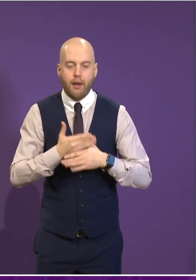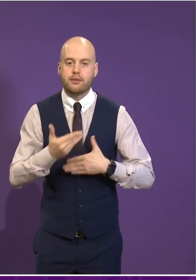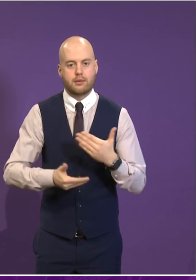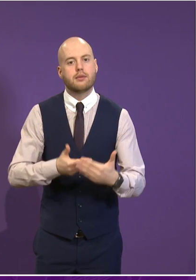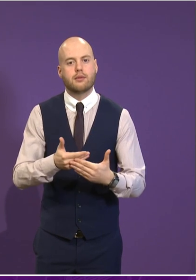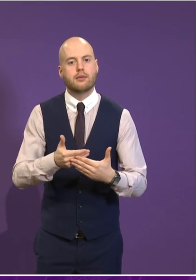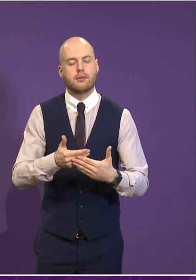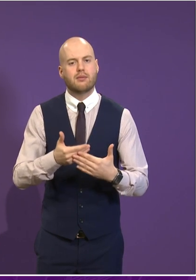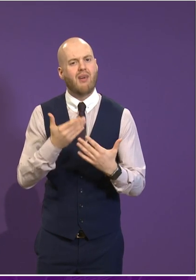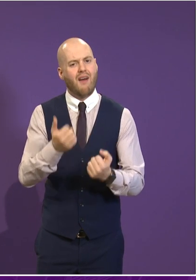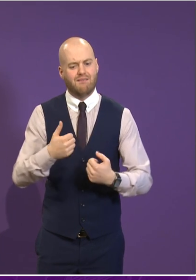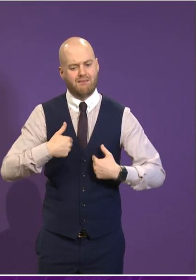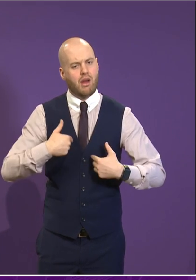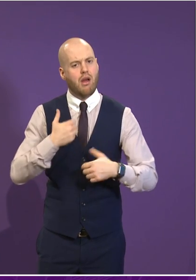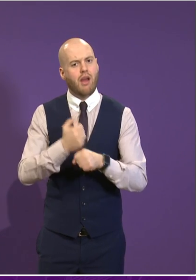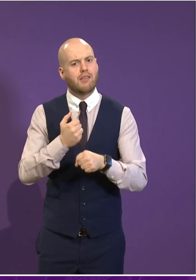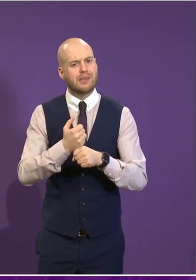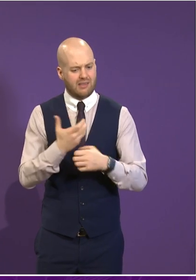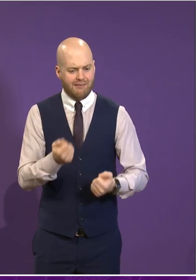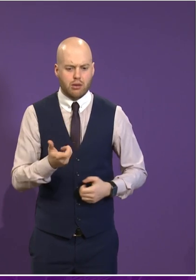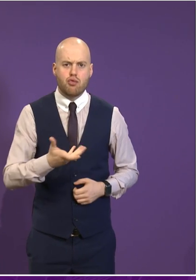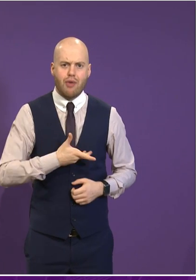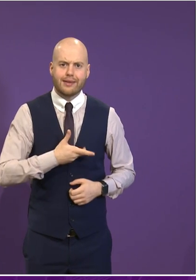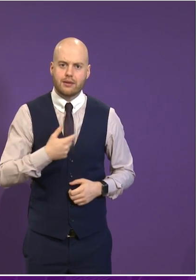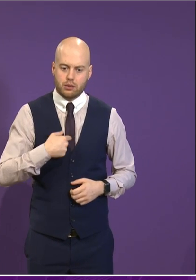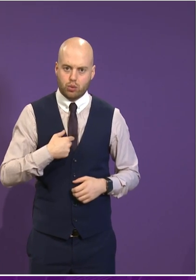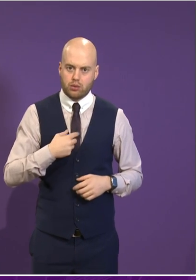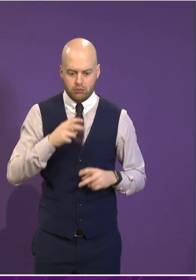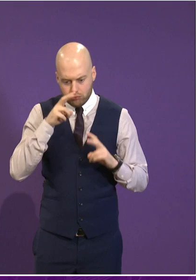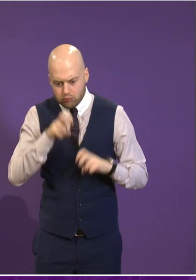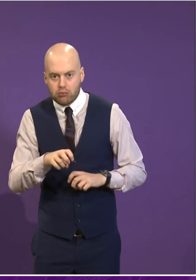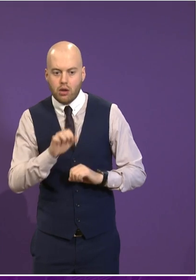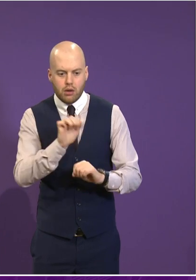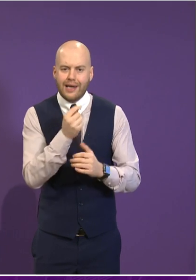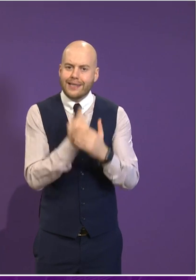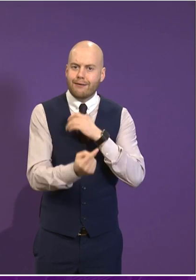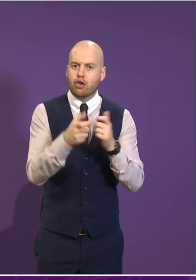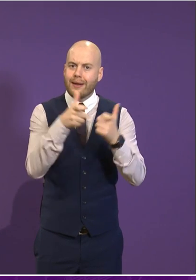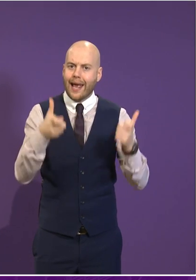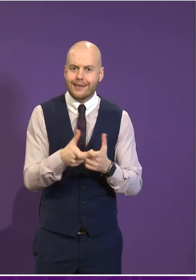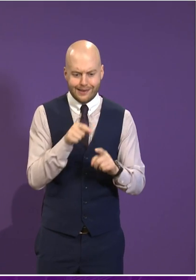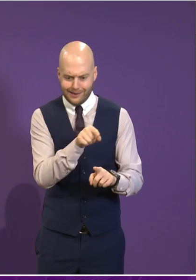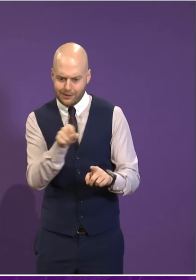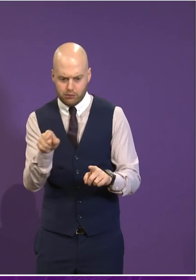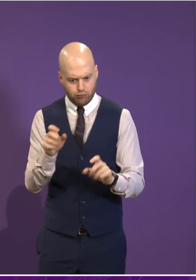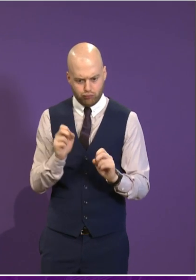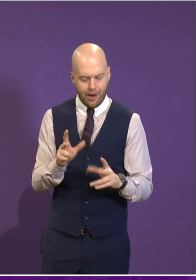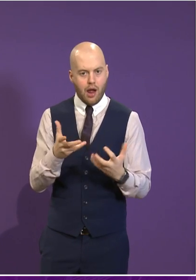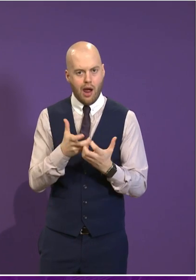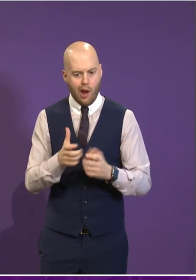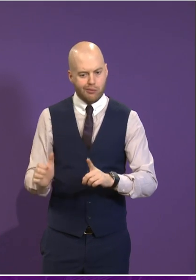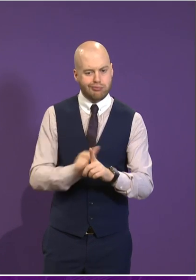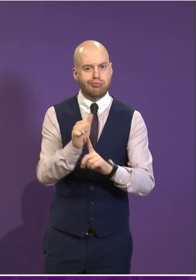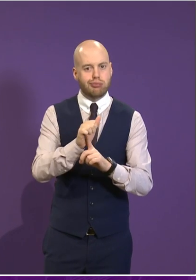know, considering on a case-by-case basis, you know, what sanctions would be helpful in actually moving a particular agenda